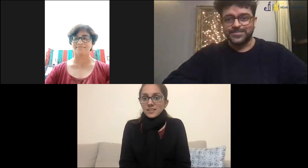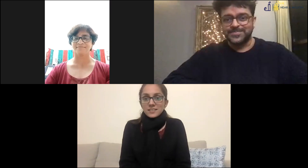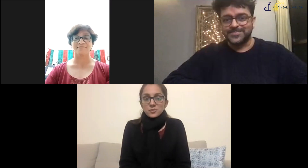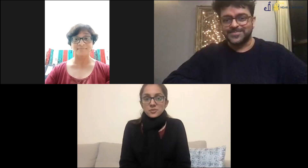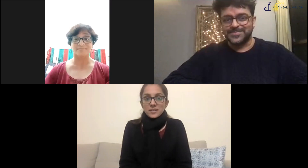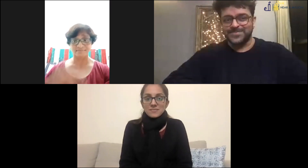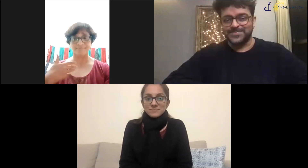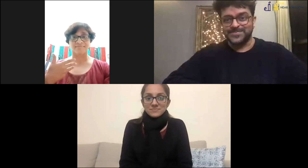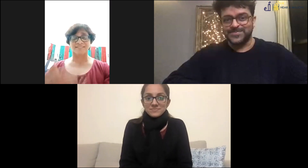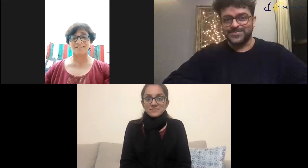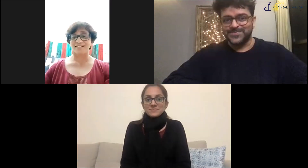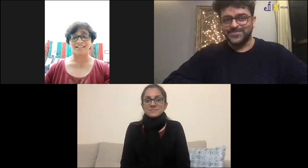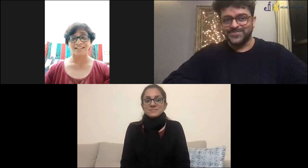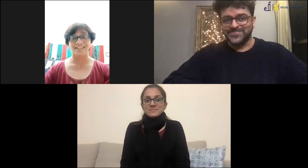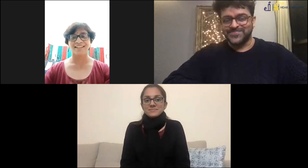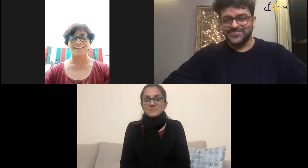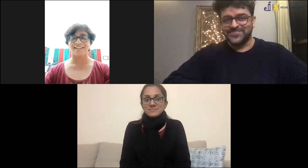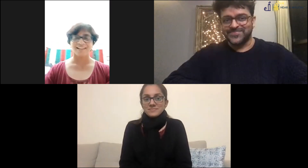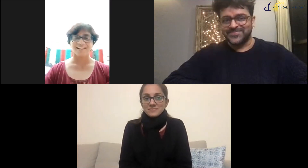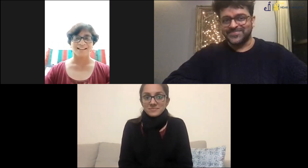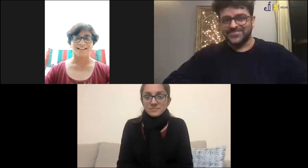Shanti, I think you can go ahead.